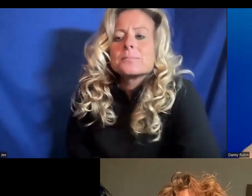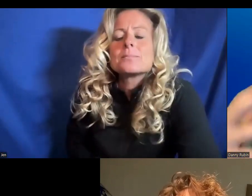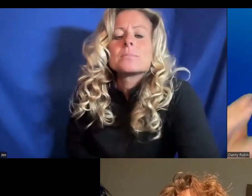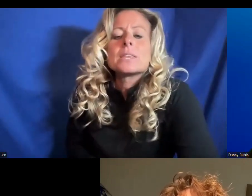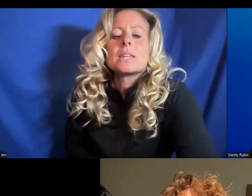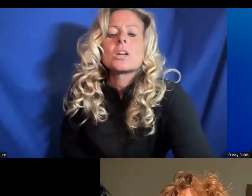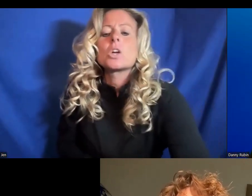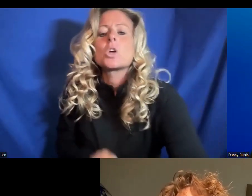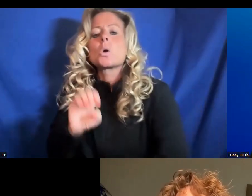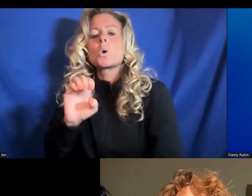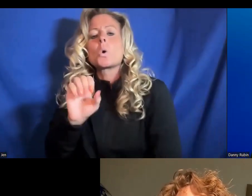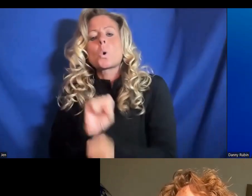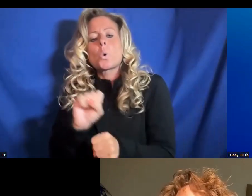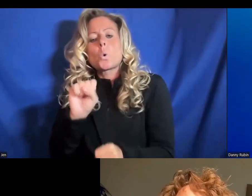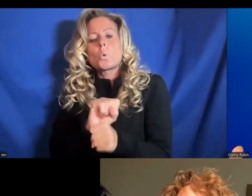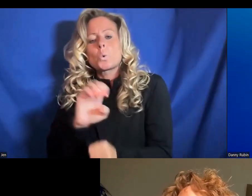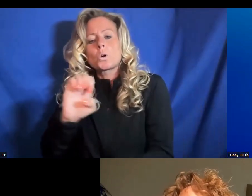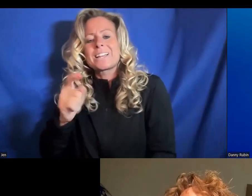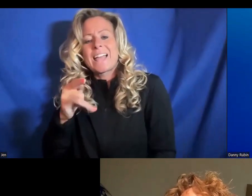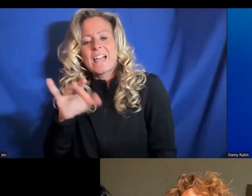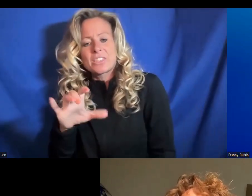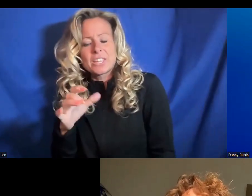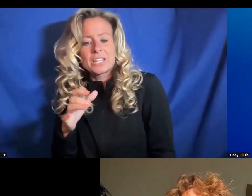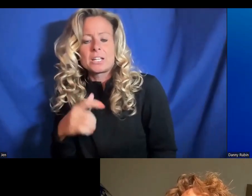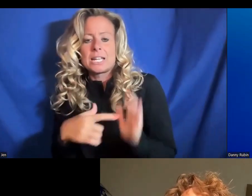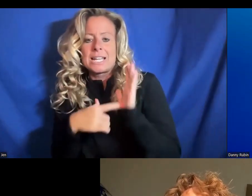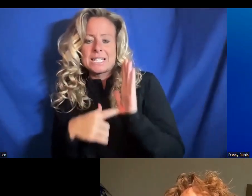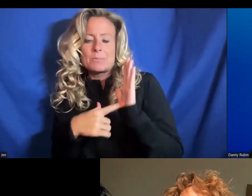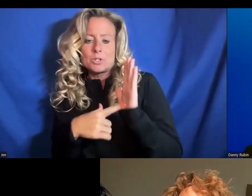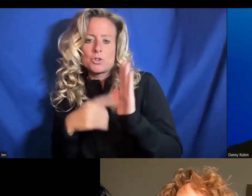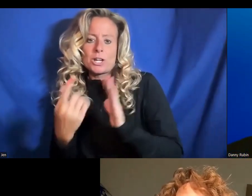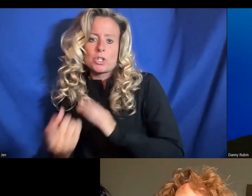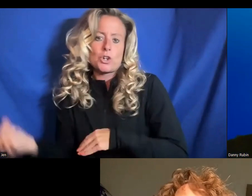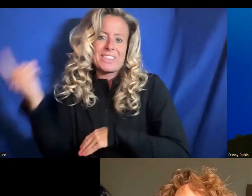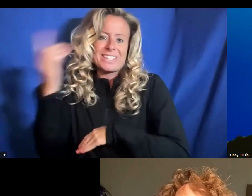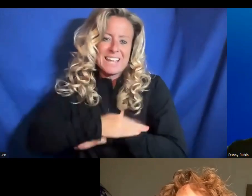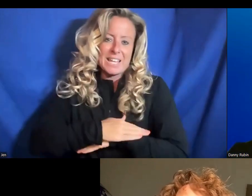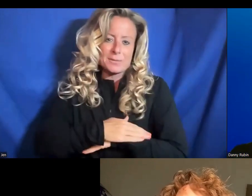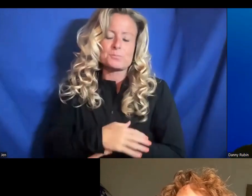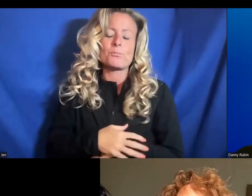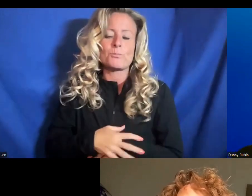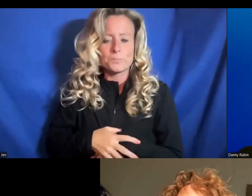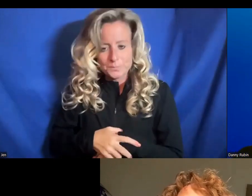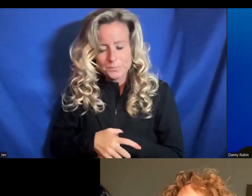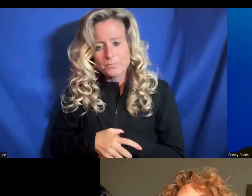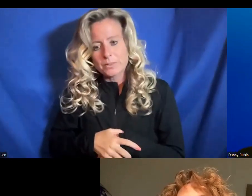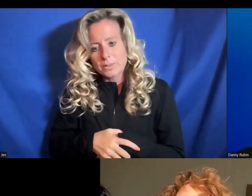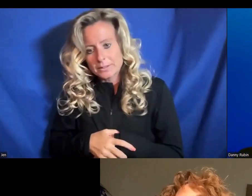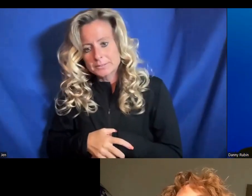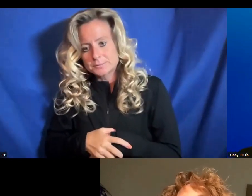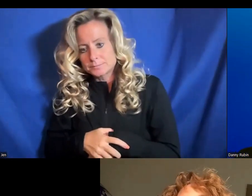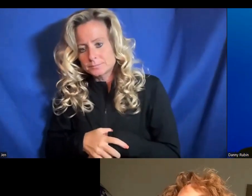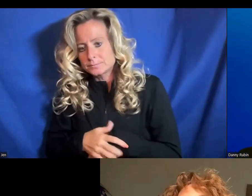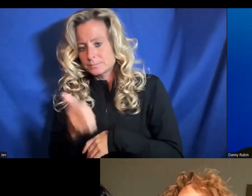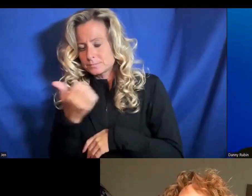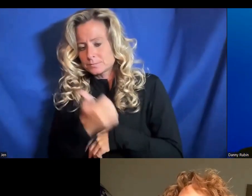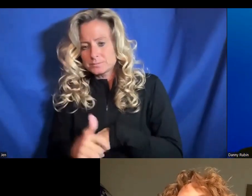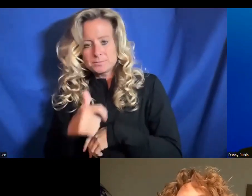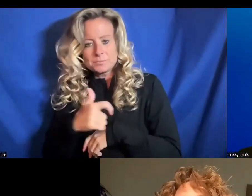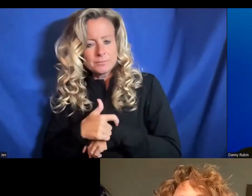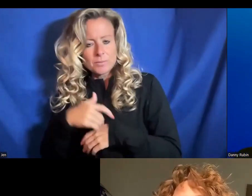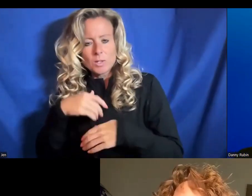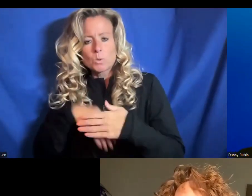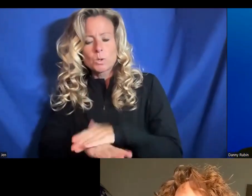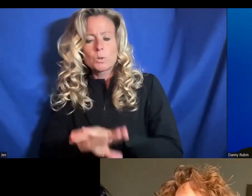does work ethic demonstrate itself during the day? Well, I think that anytime that we go into